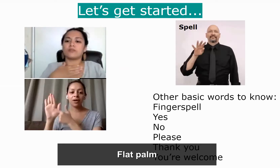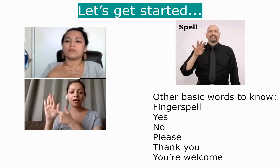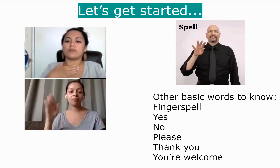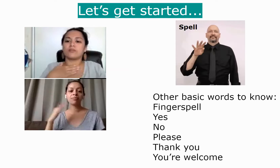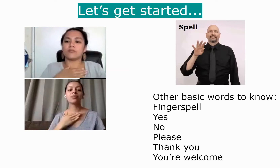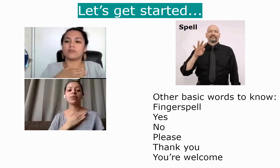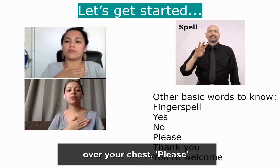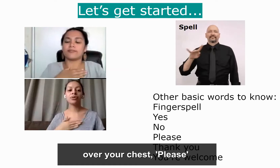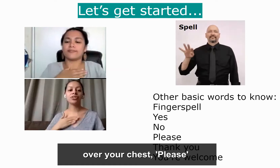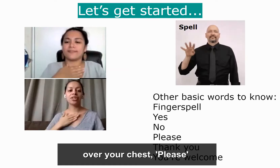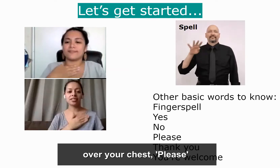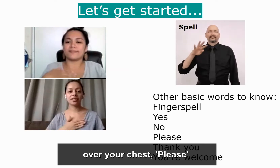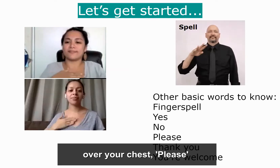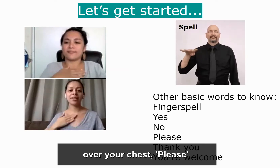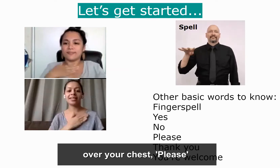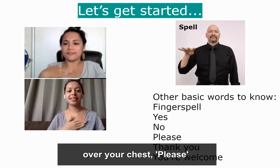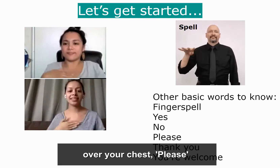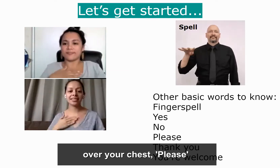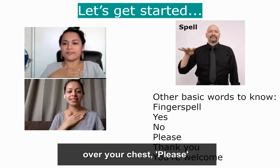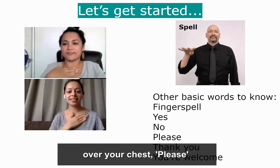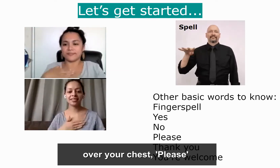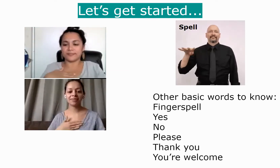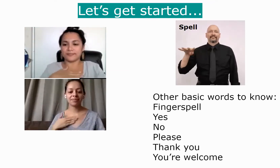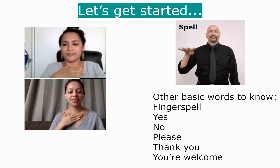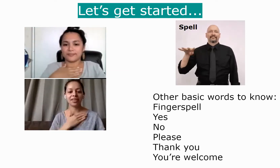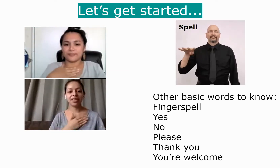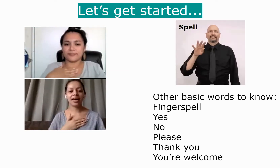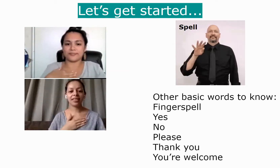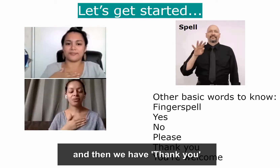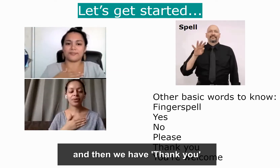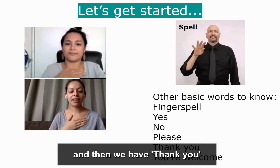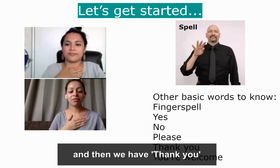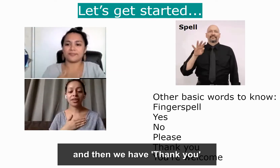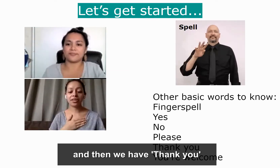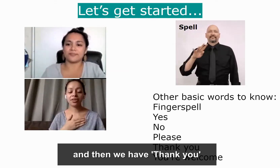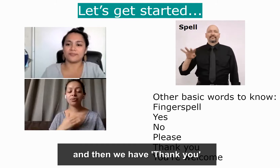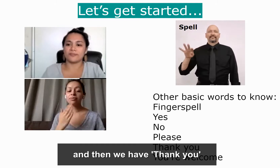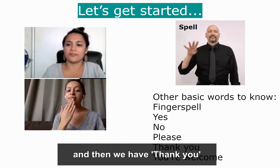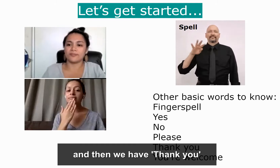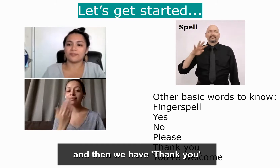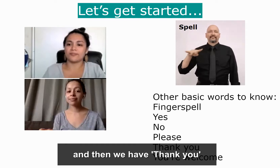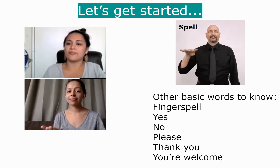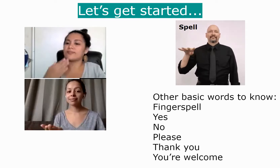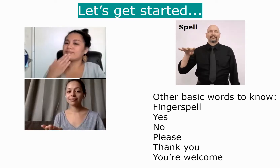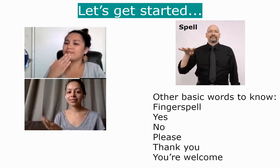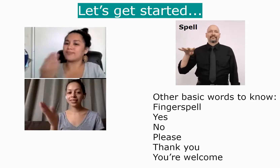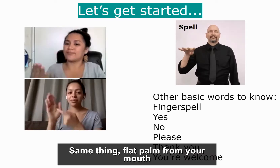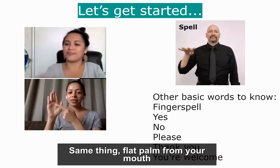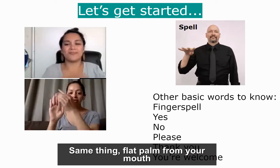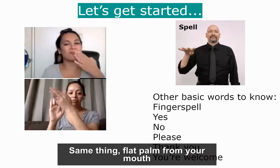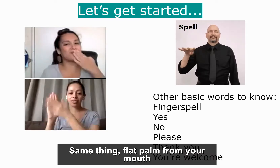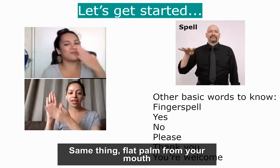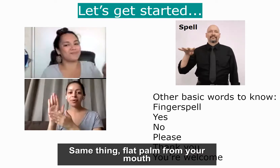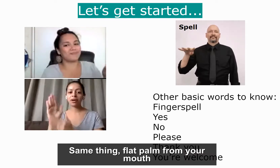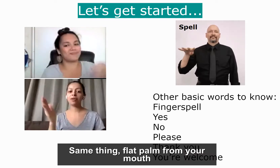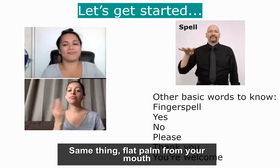Flat palm over your chest, please. And then we have thank you. Same